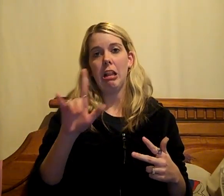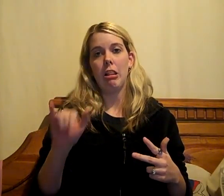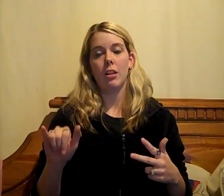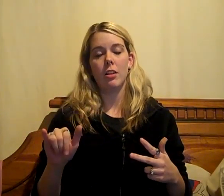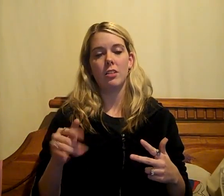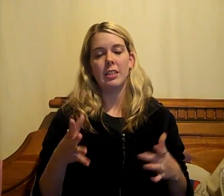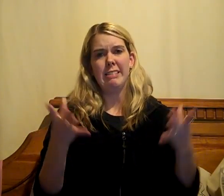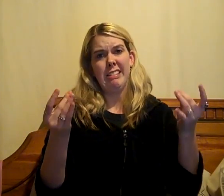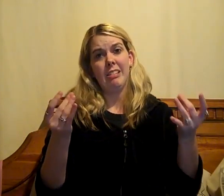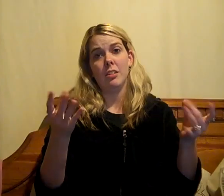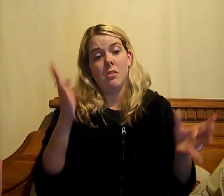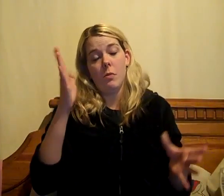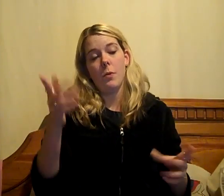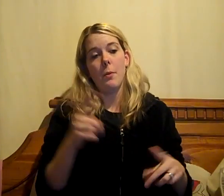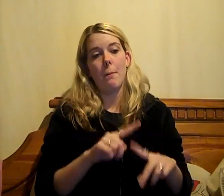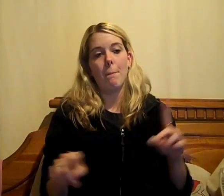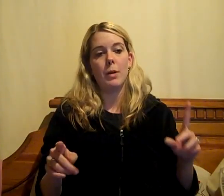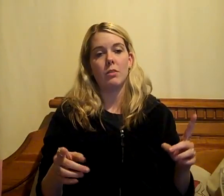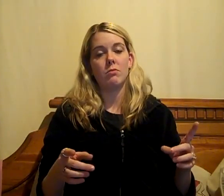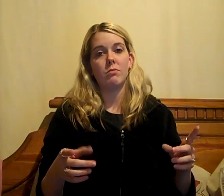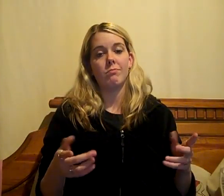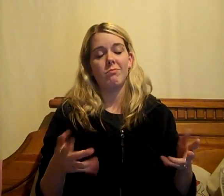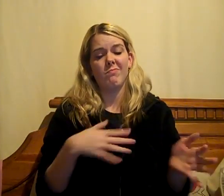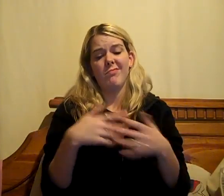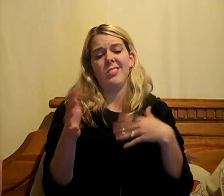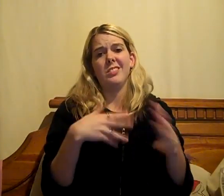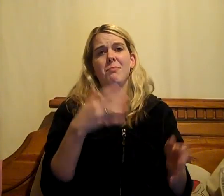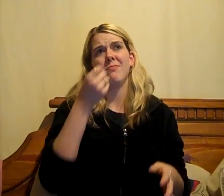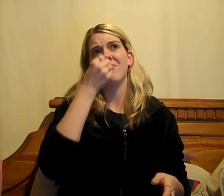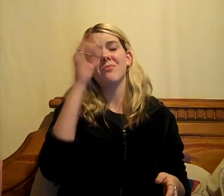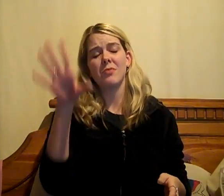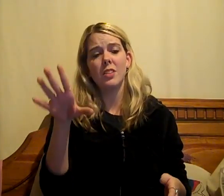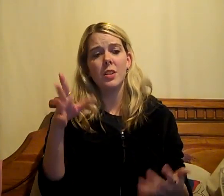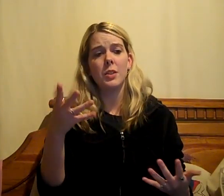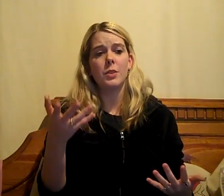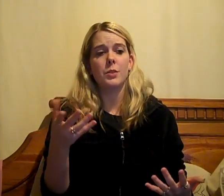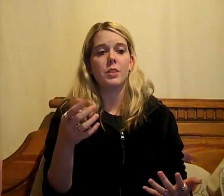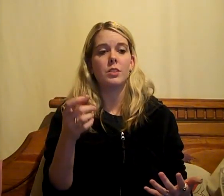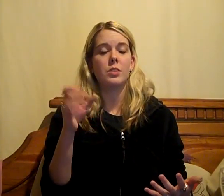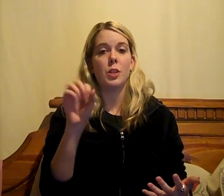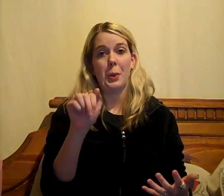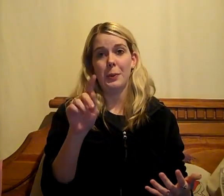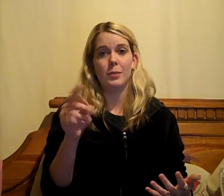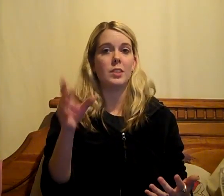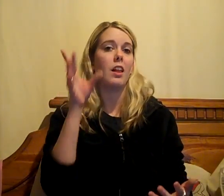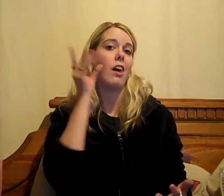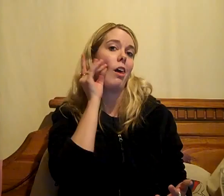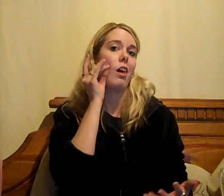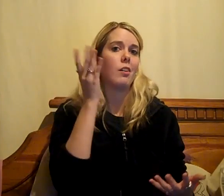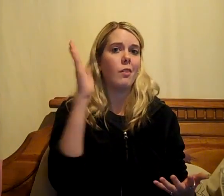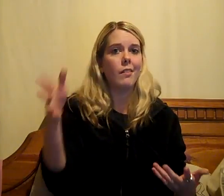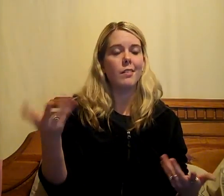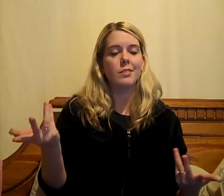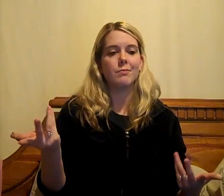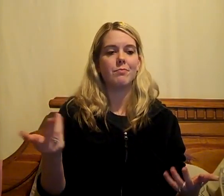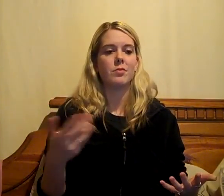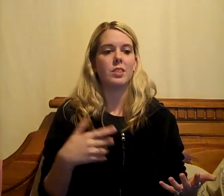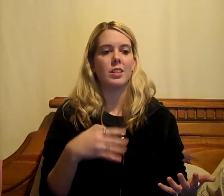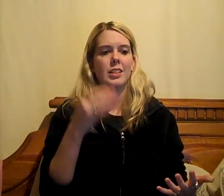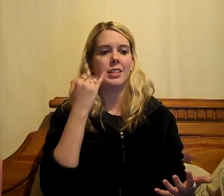mean, who cares? It's going to be stuck to this oatmeal. So unless you're like rubbing it all over somebody